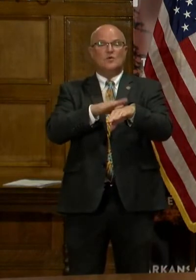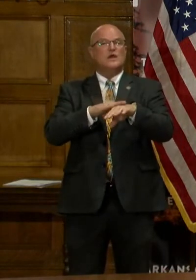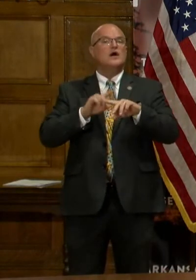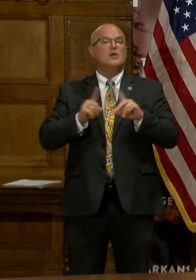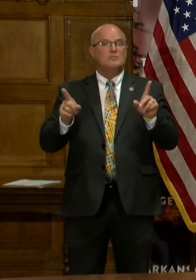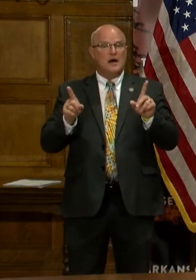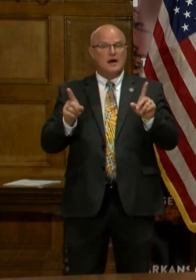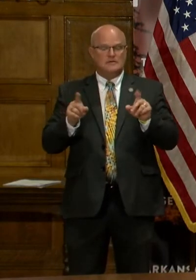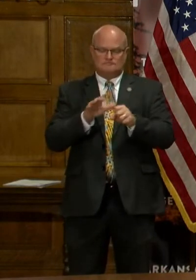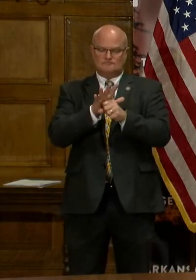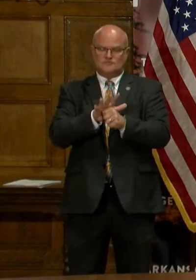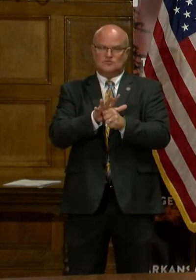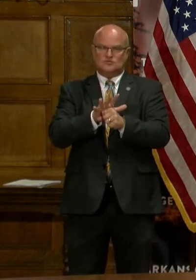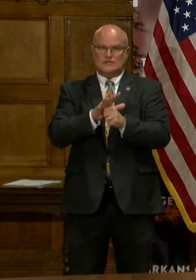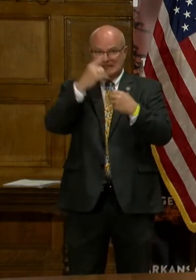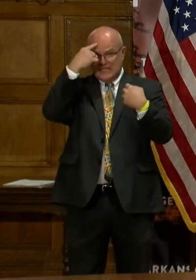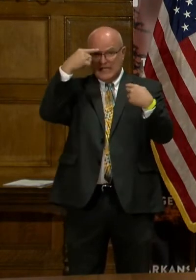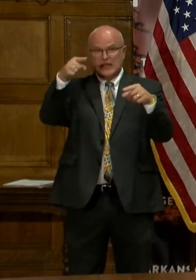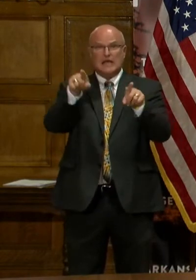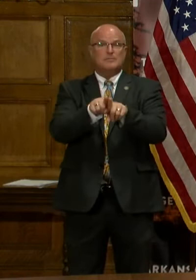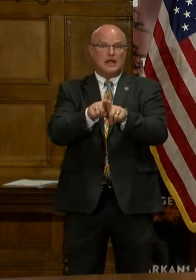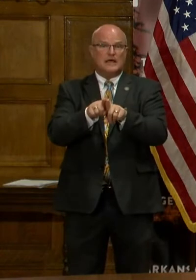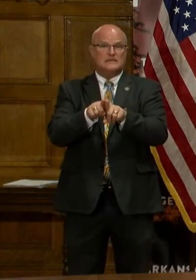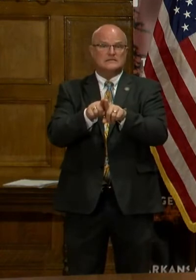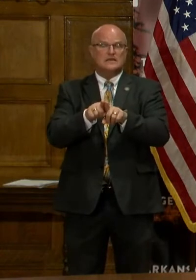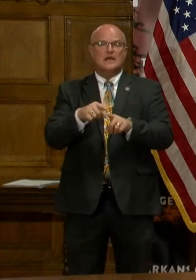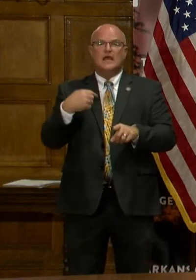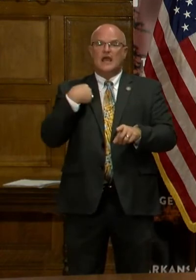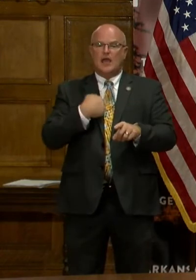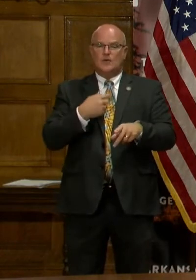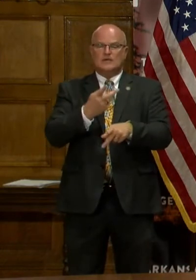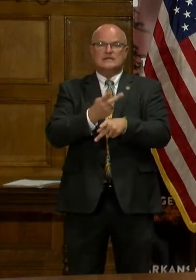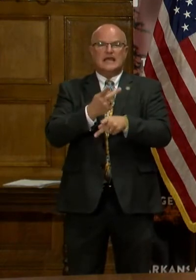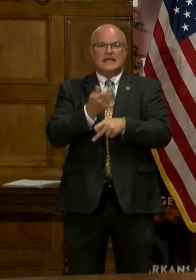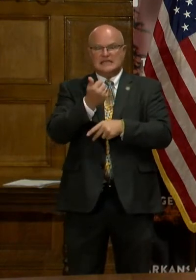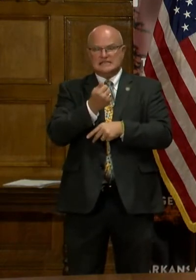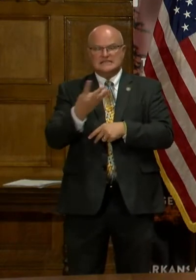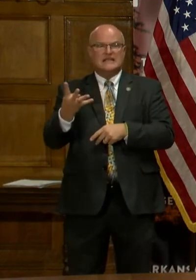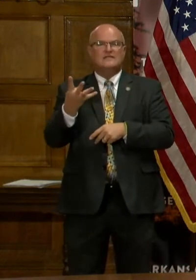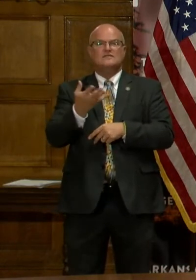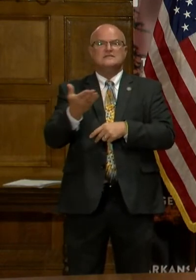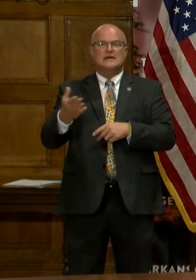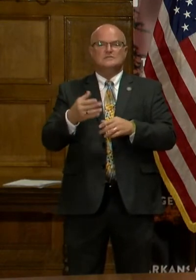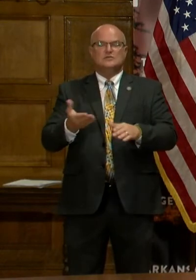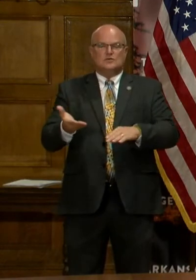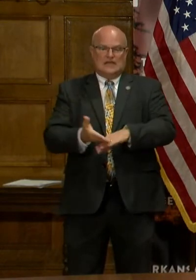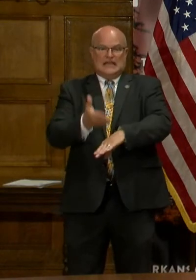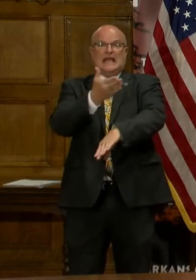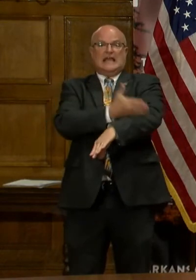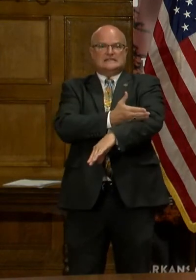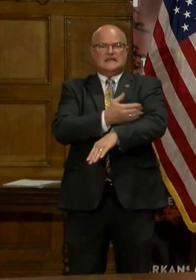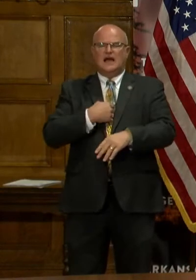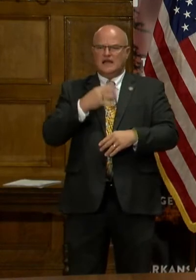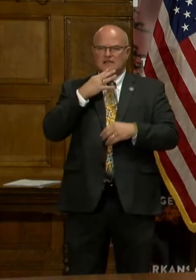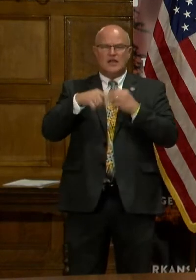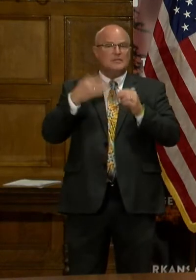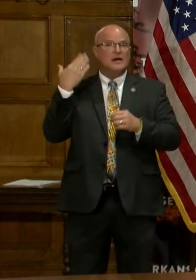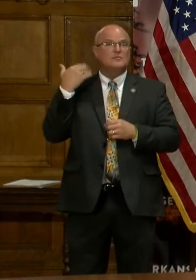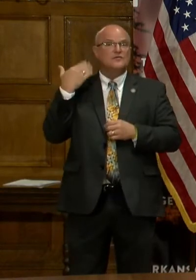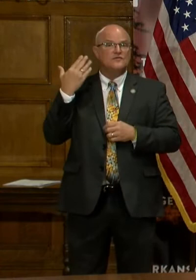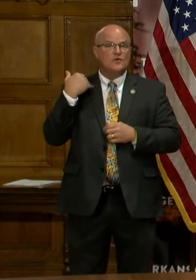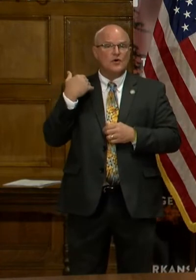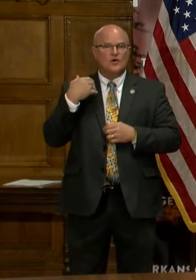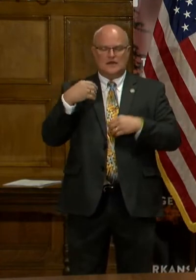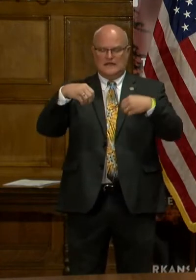are stressing compliance, and we're taking a number of steps to enhance that. I've talked about before,